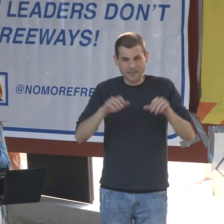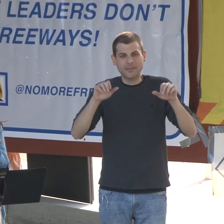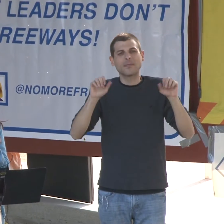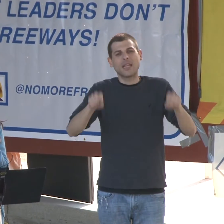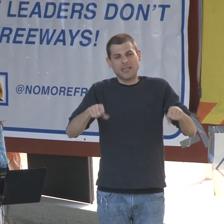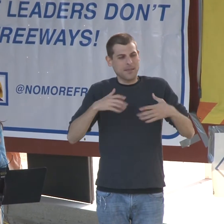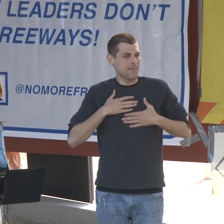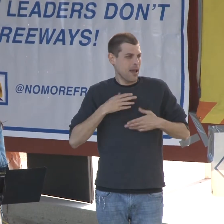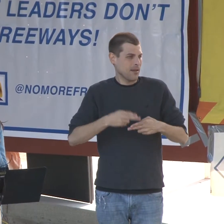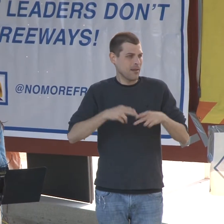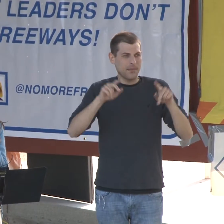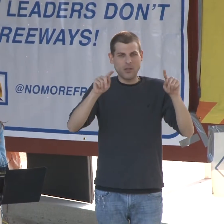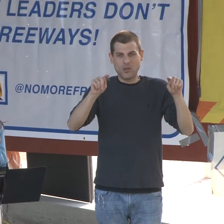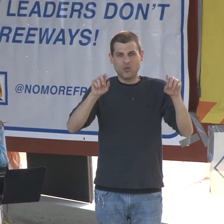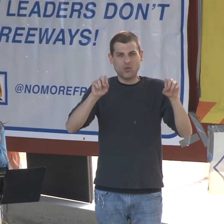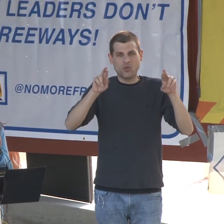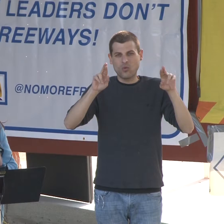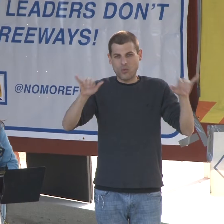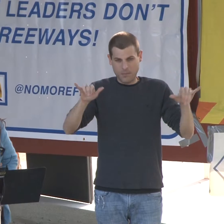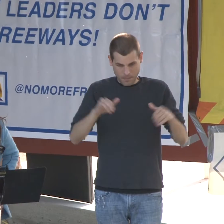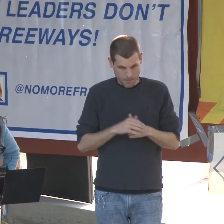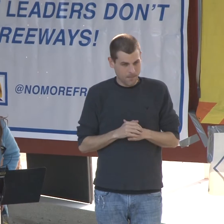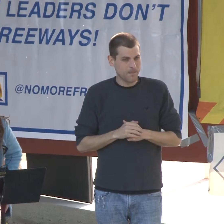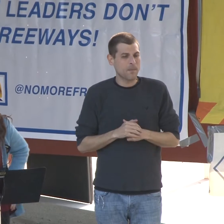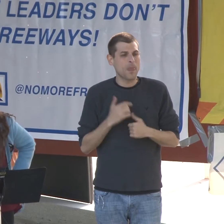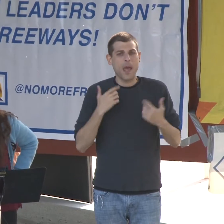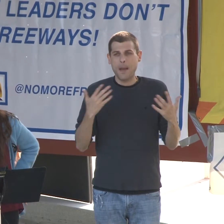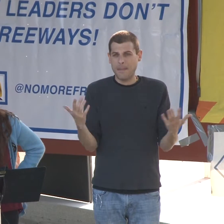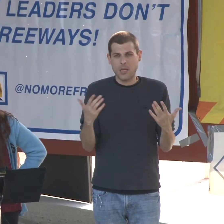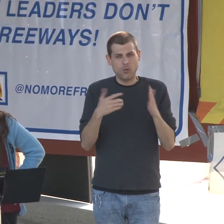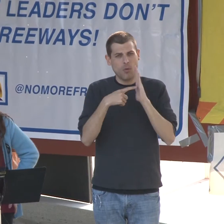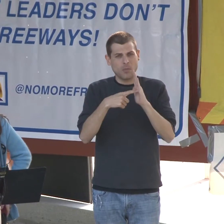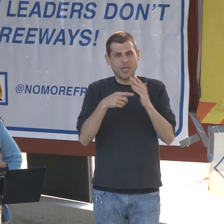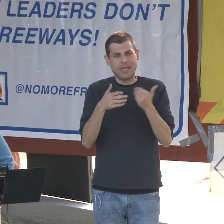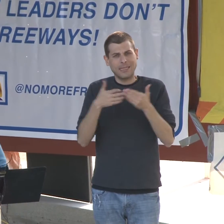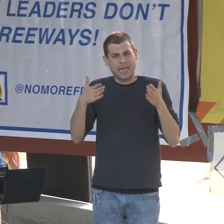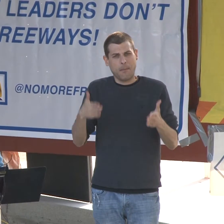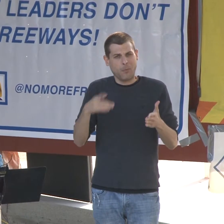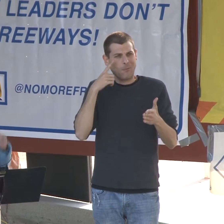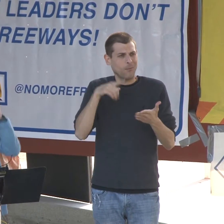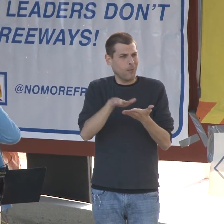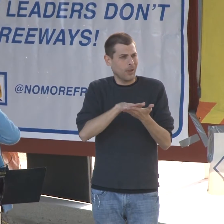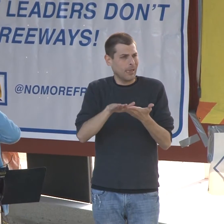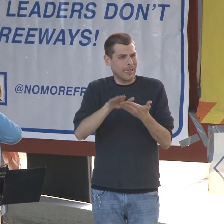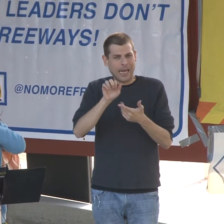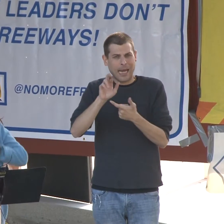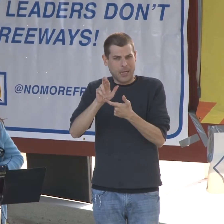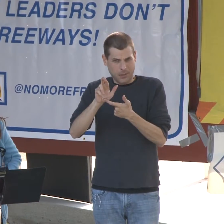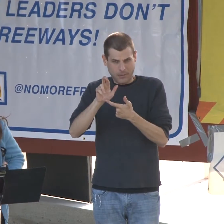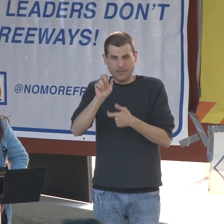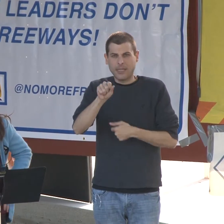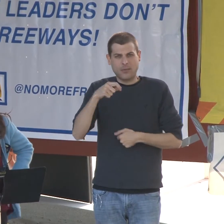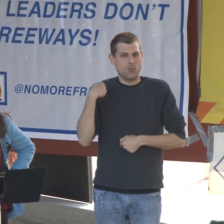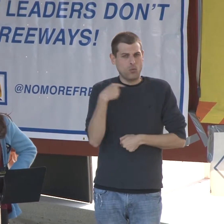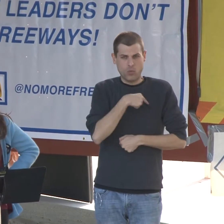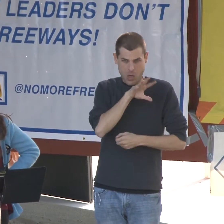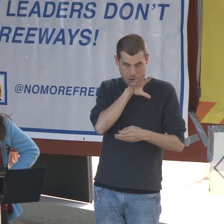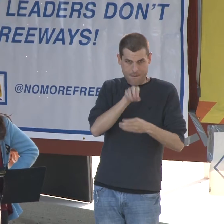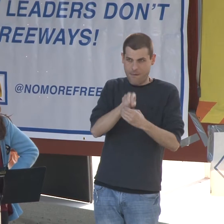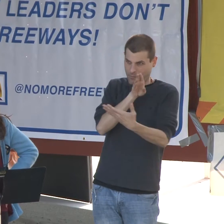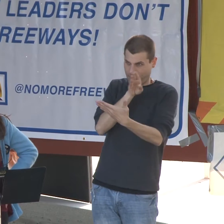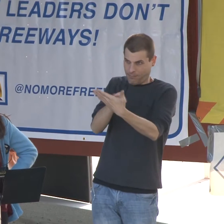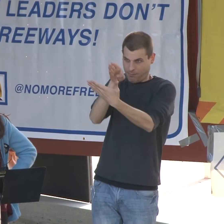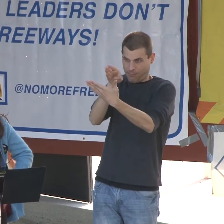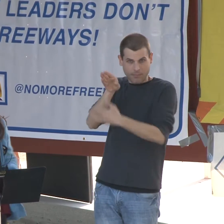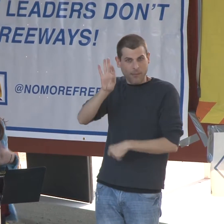name's Tori. I am here today on behalf of Neighbors for Clean Air, who is one of the plaintiffs in the aforementioned